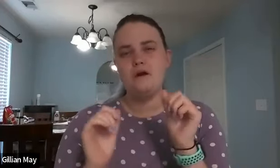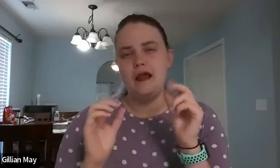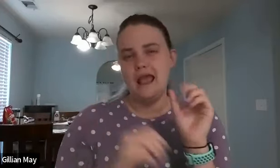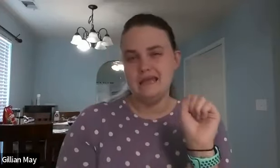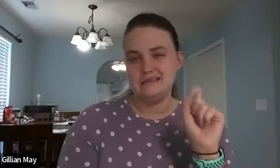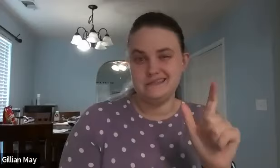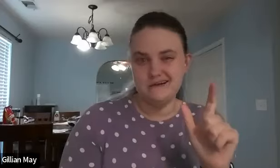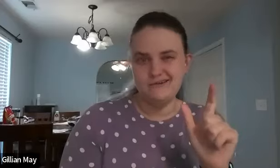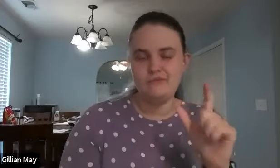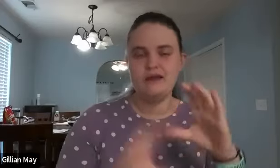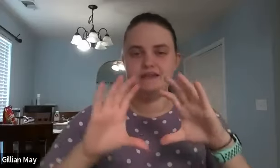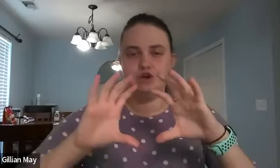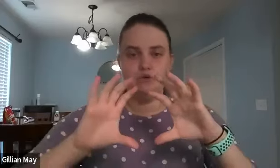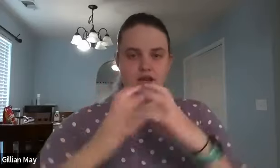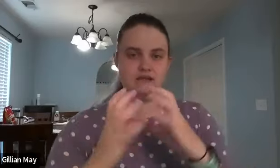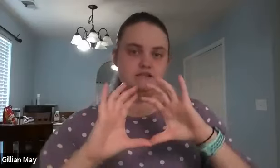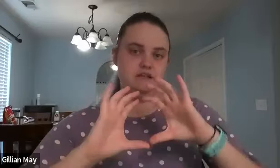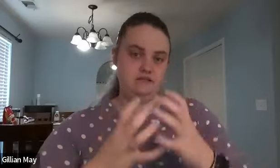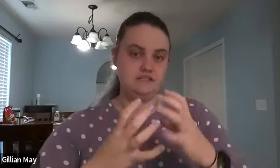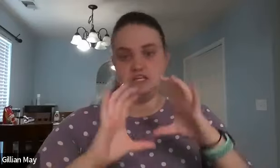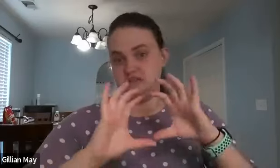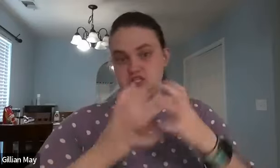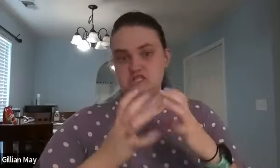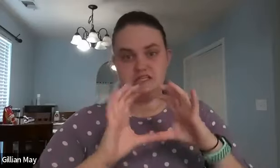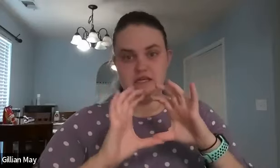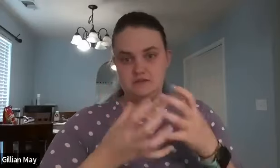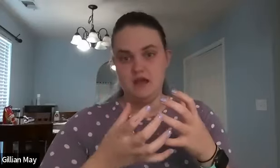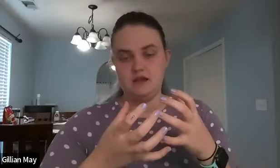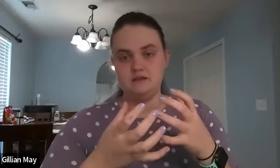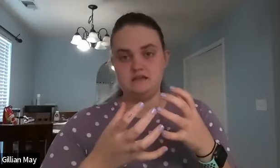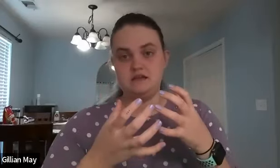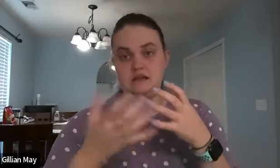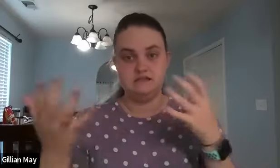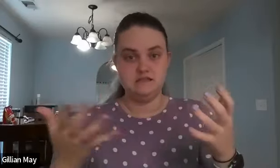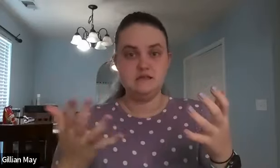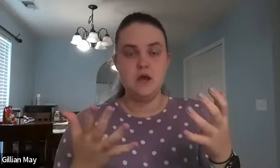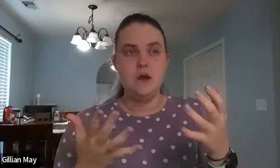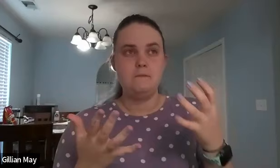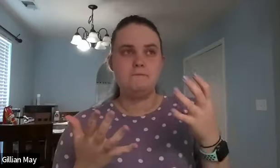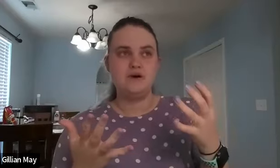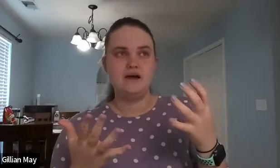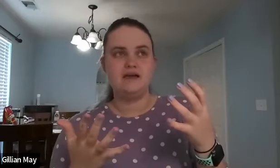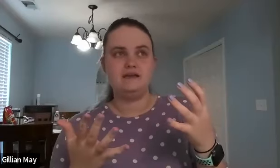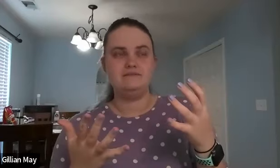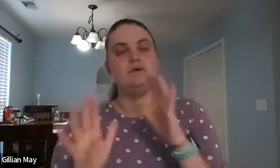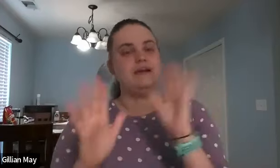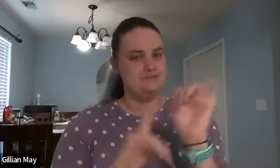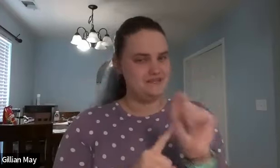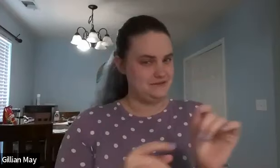more ASL way is open hand like this, and this just that kind of sign as is. But okay, let me explain this real